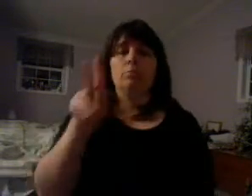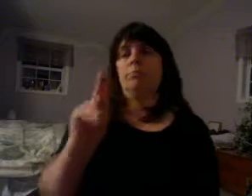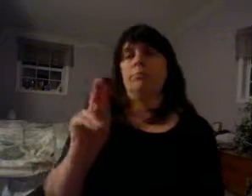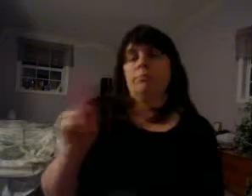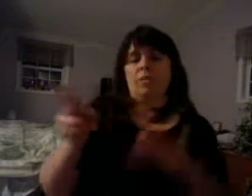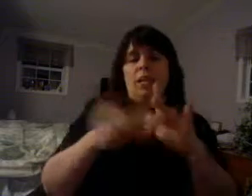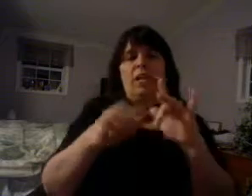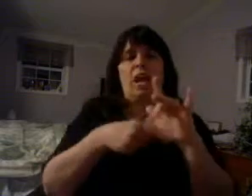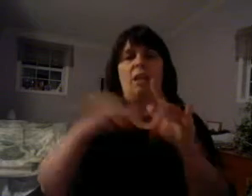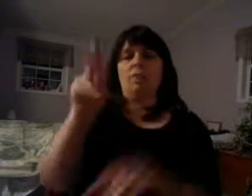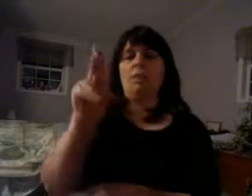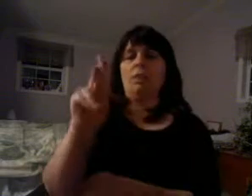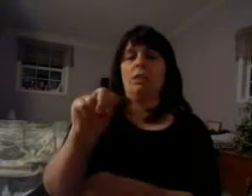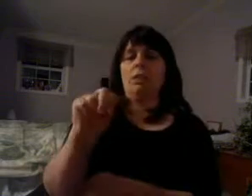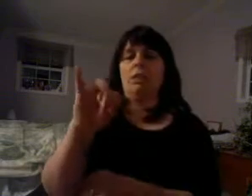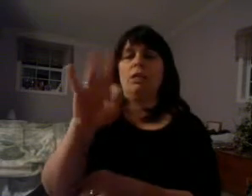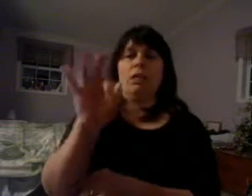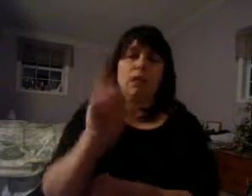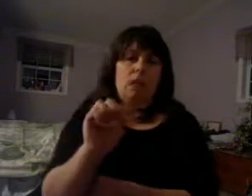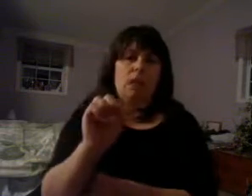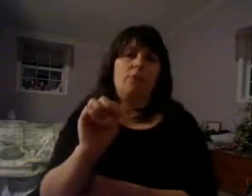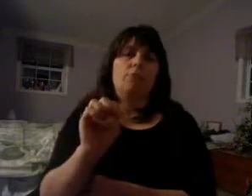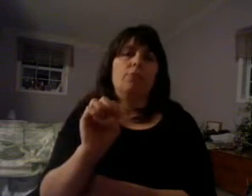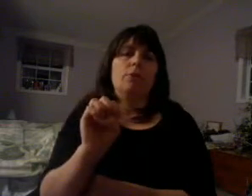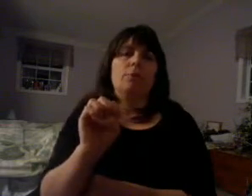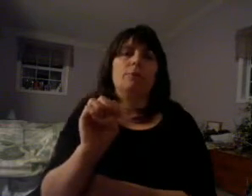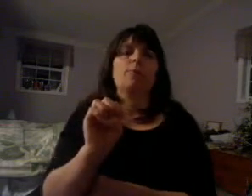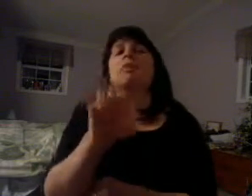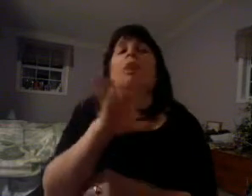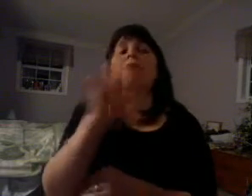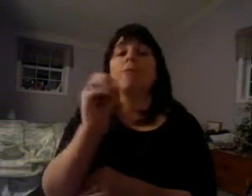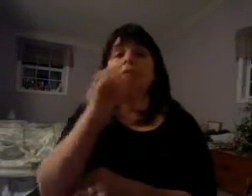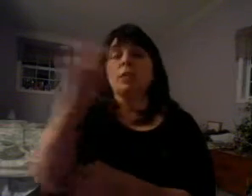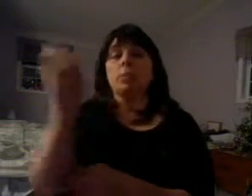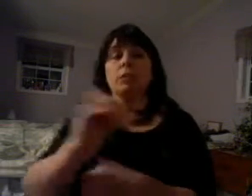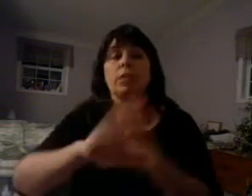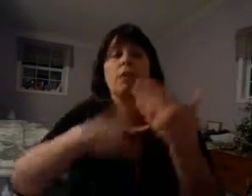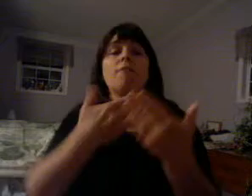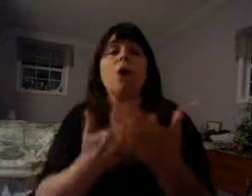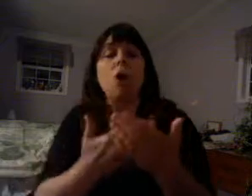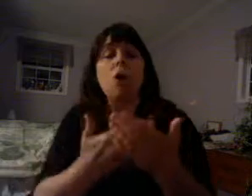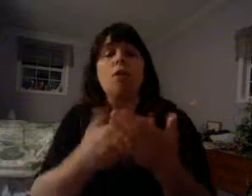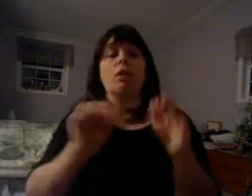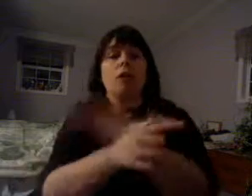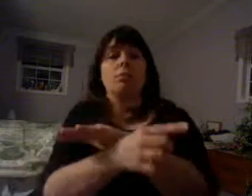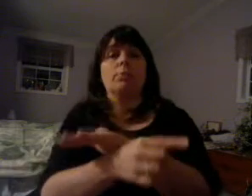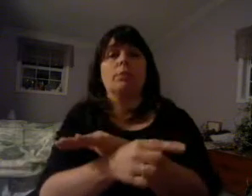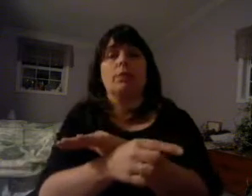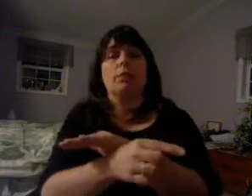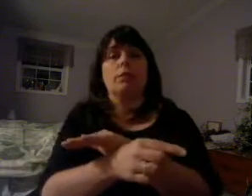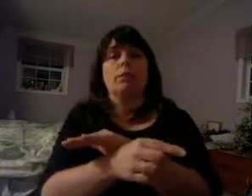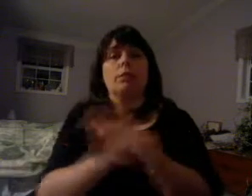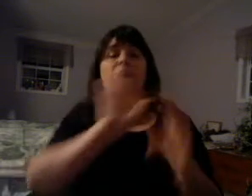guns. About 50% of all homicide involve handguns. But this is for all age groups across the board. This is not a